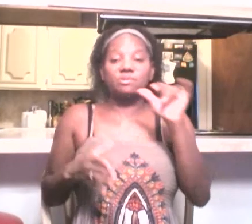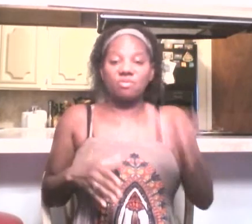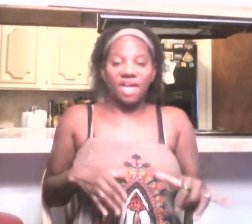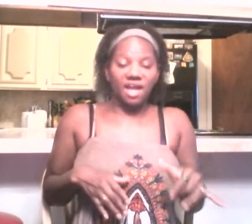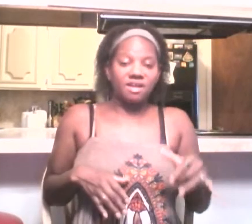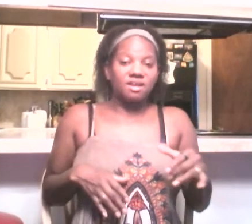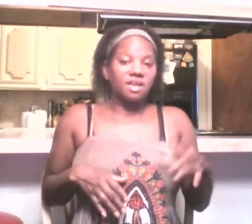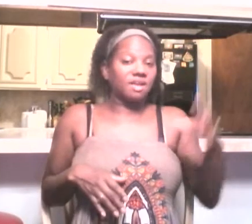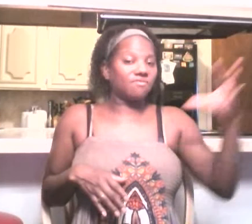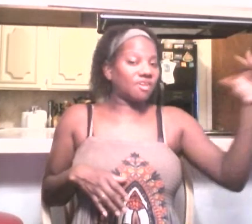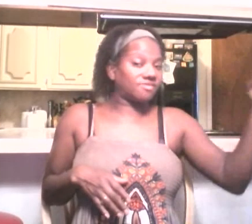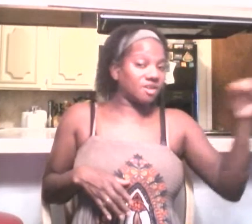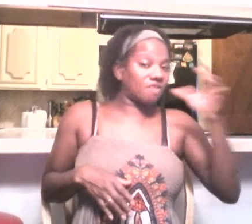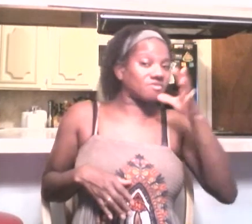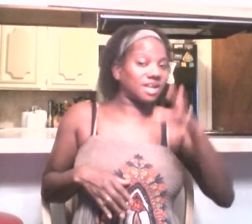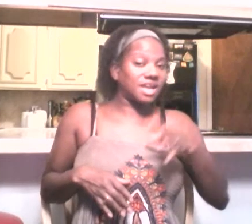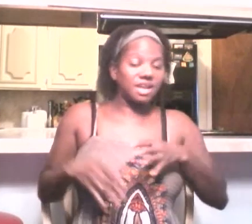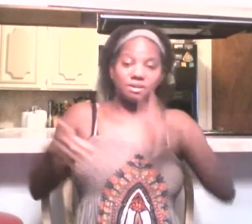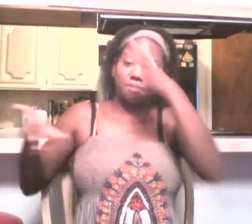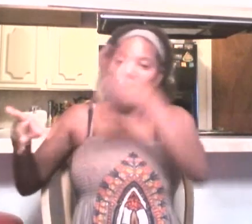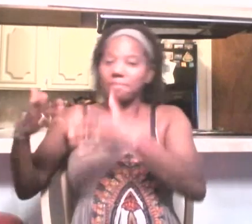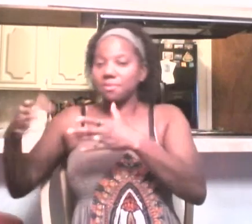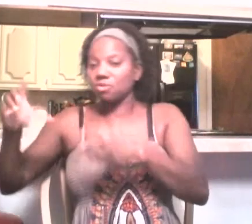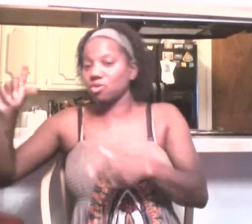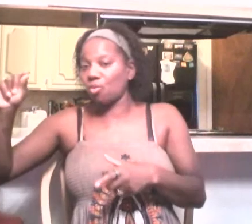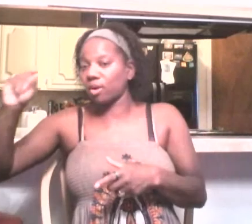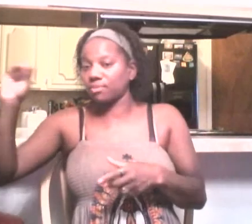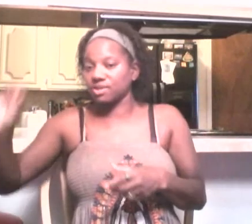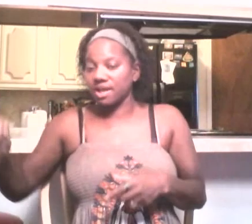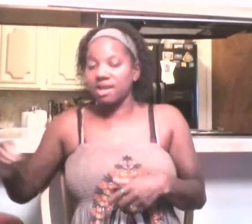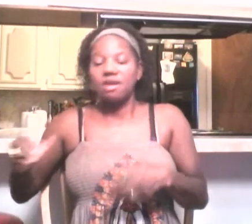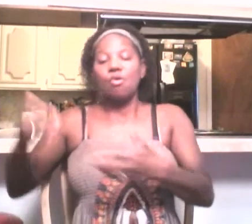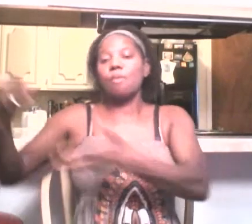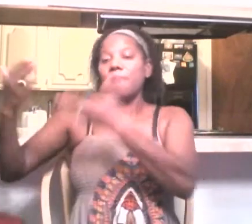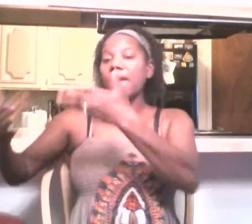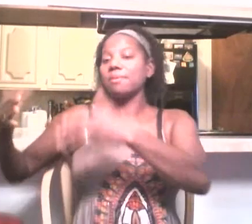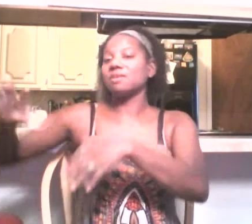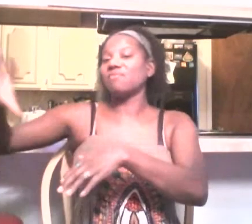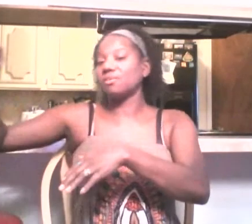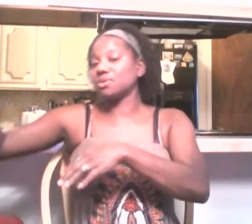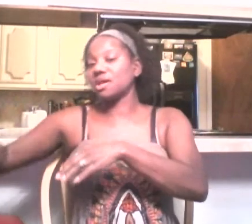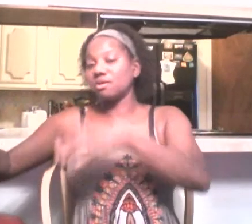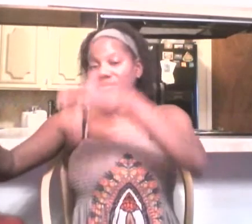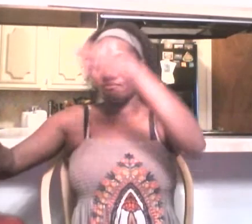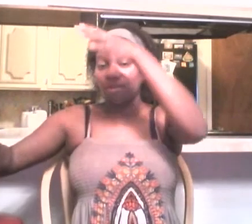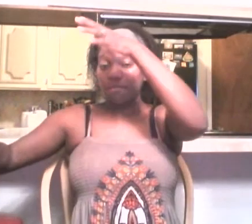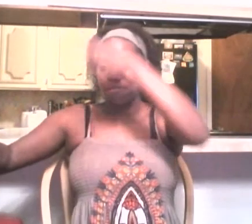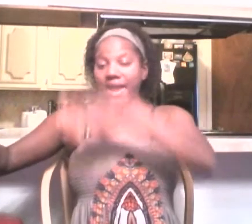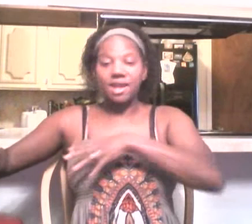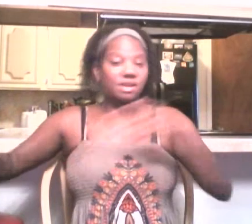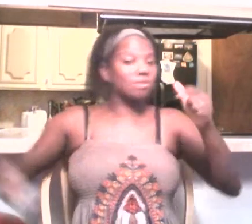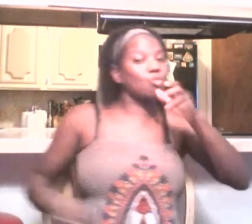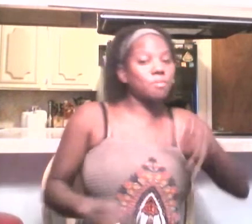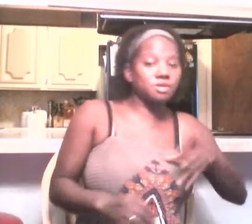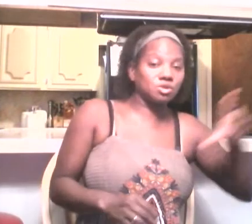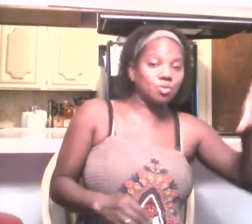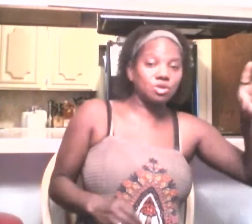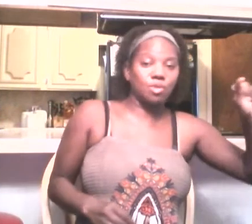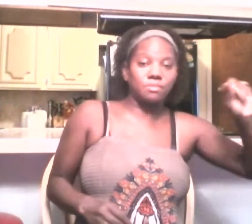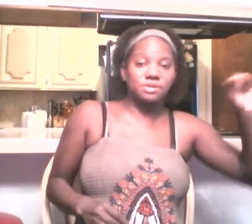do that. It's 50 on the lady and the man might be doing 20%. Or maybe it's 50% on the man and the woman's doing